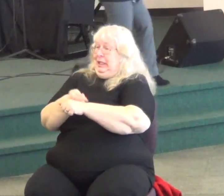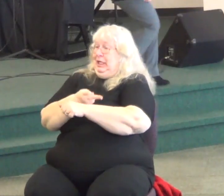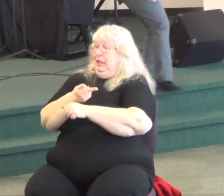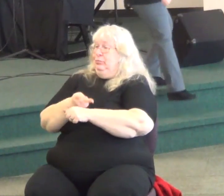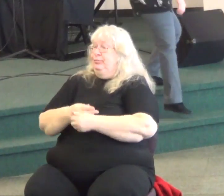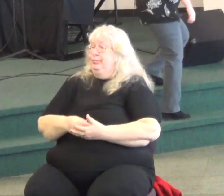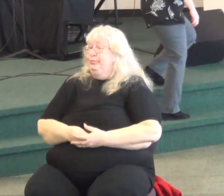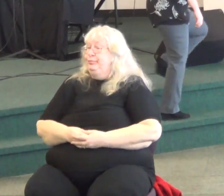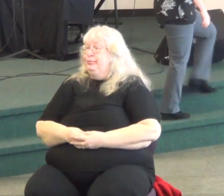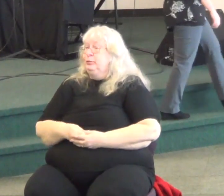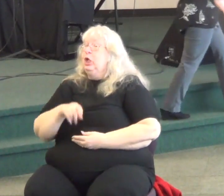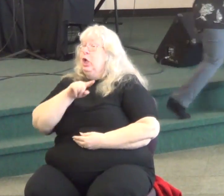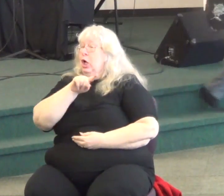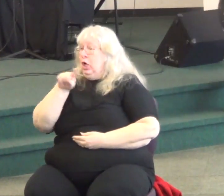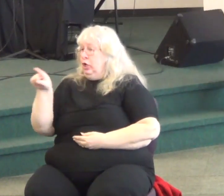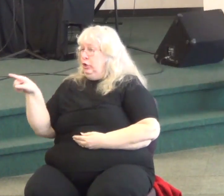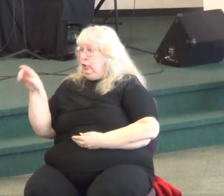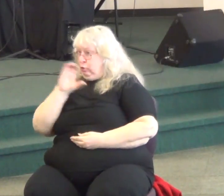Are you Christ's lamb this morning?